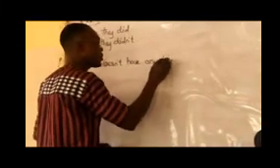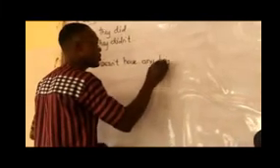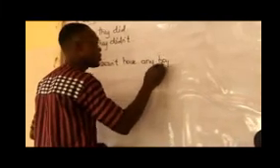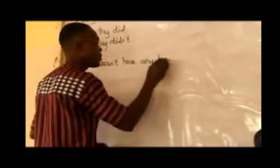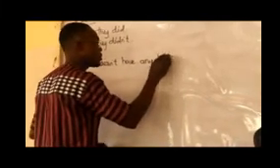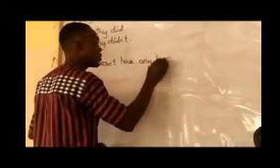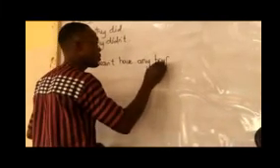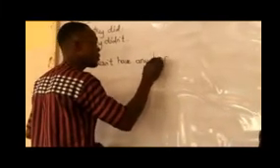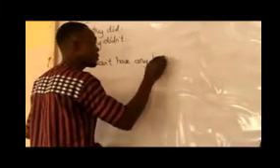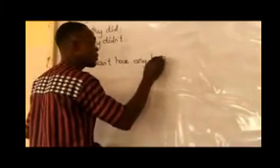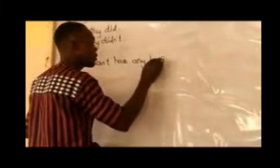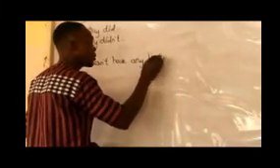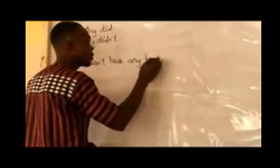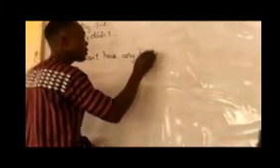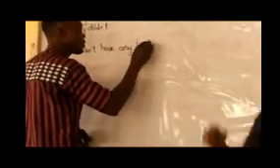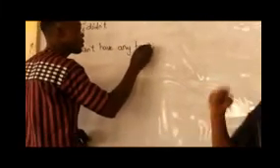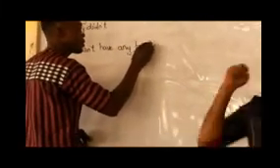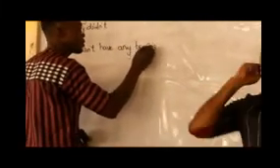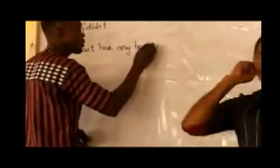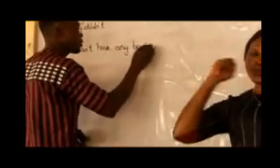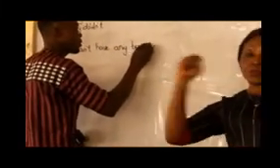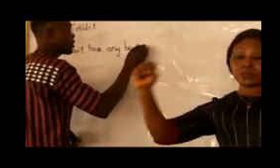boyfriend.